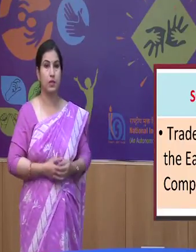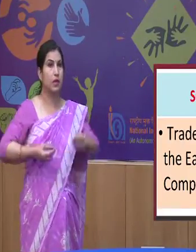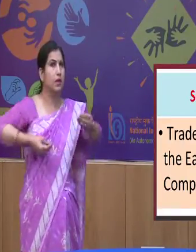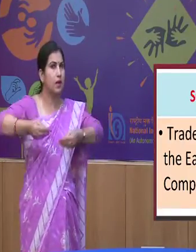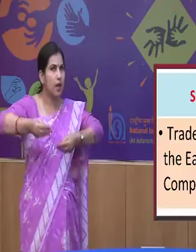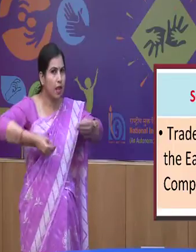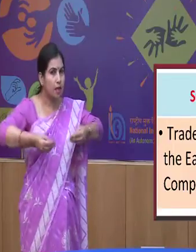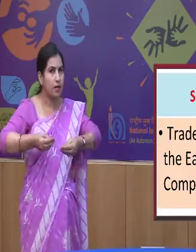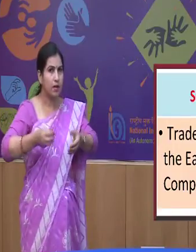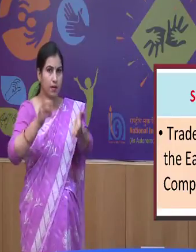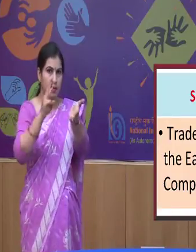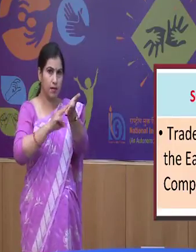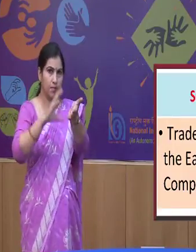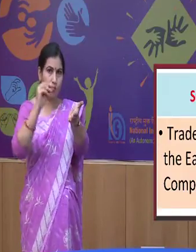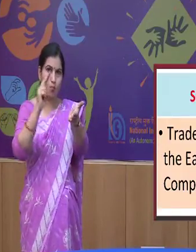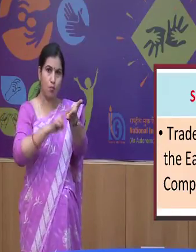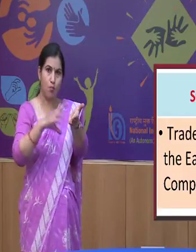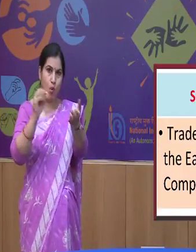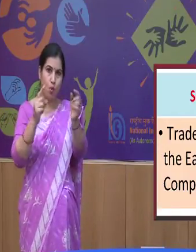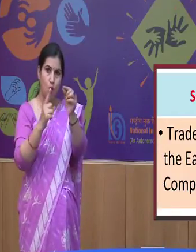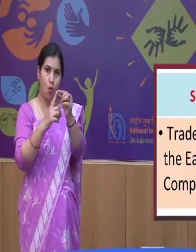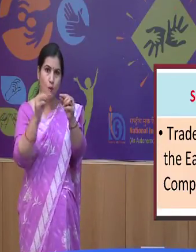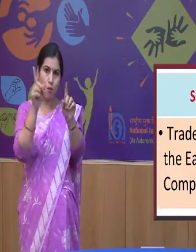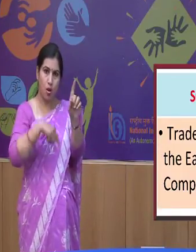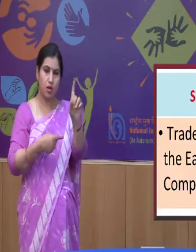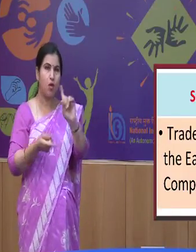trade monopoly of the East India Company in India.